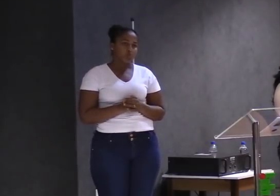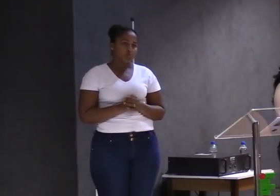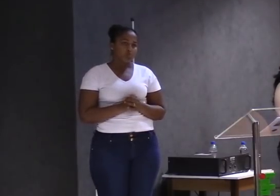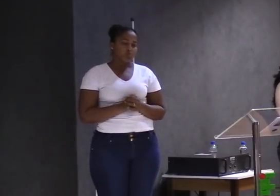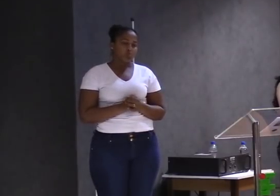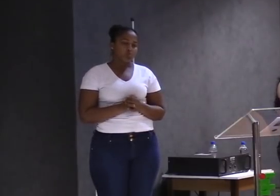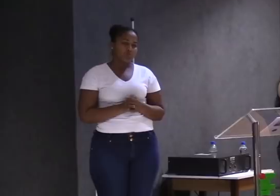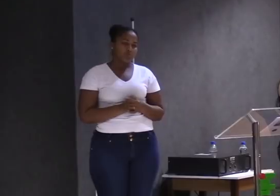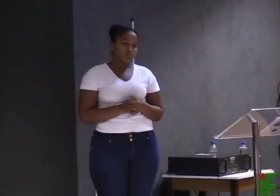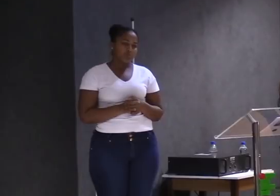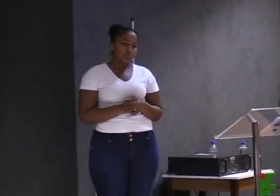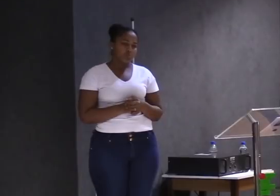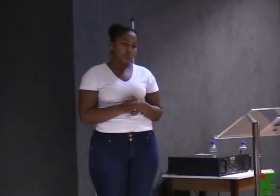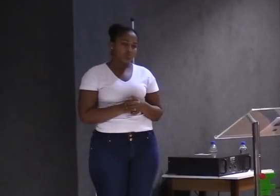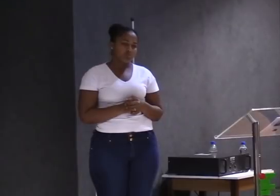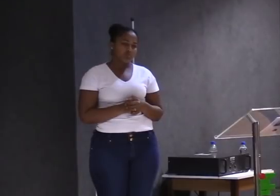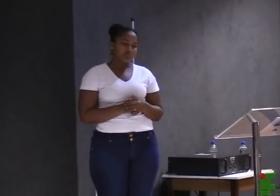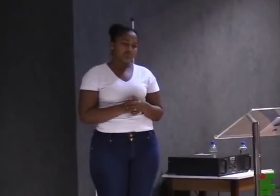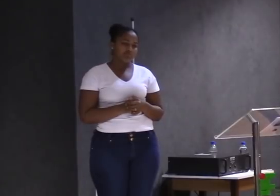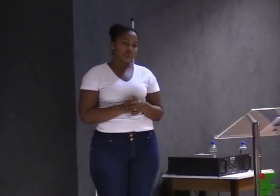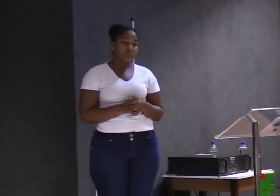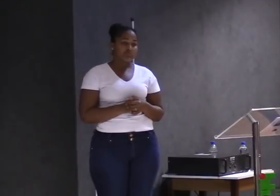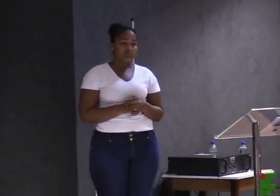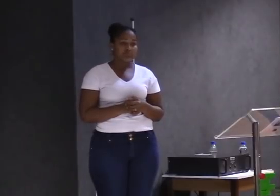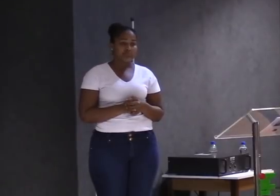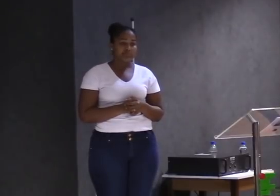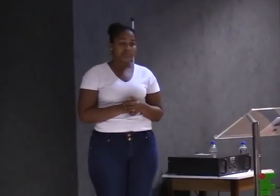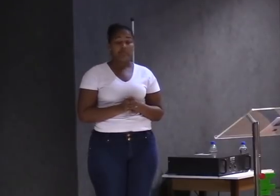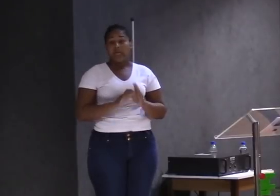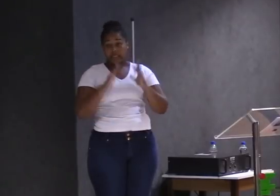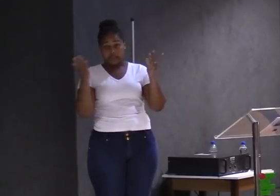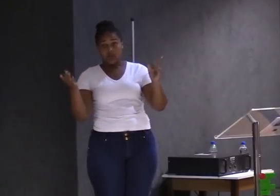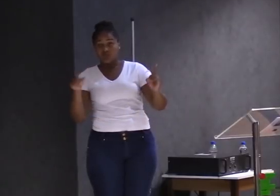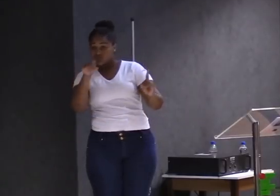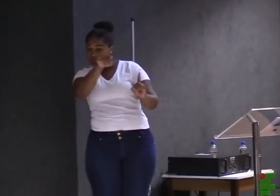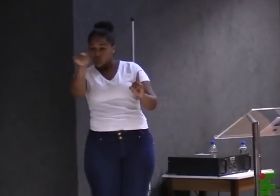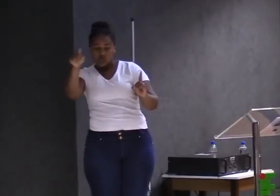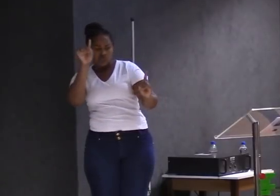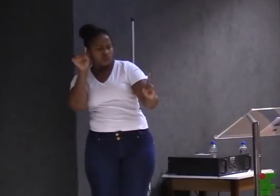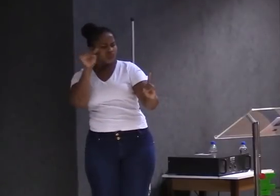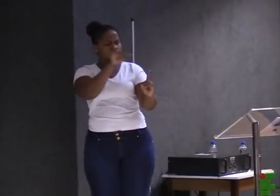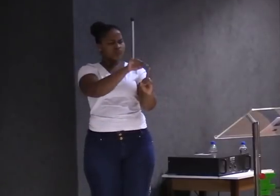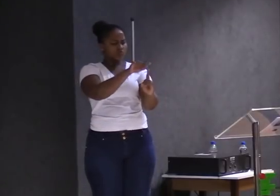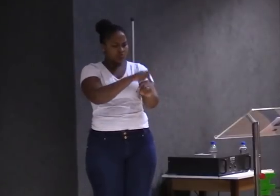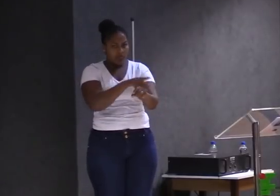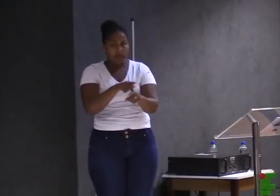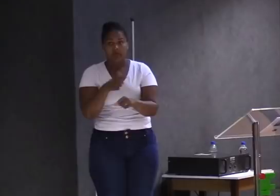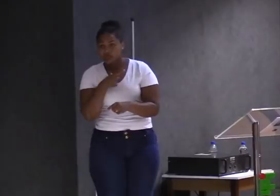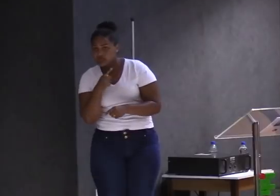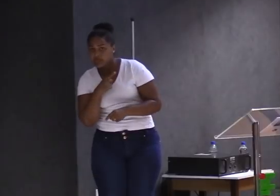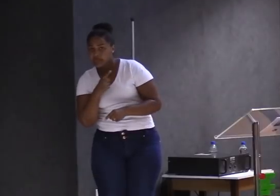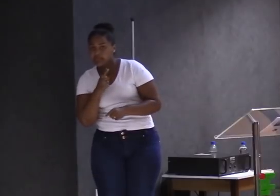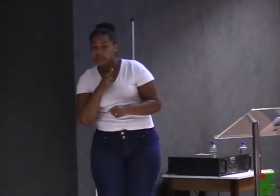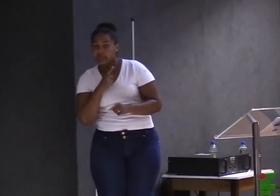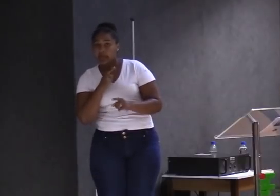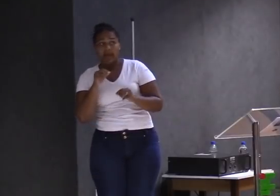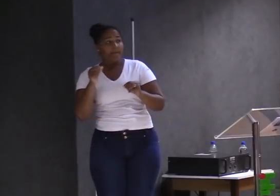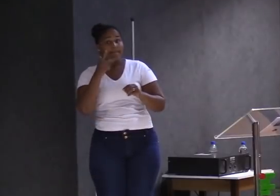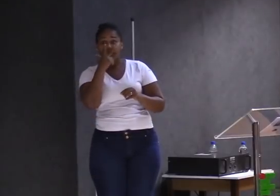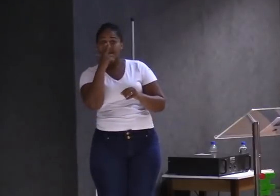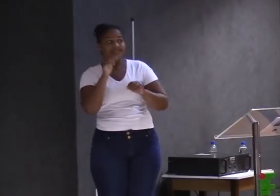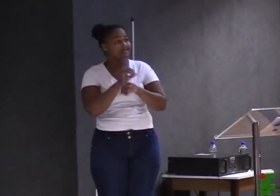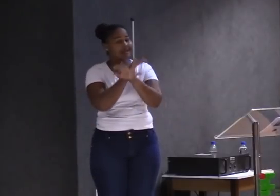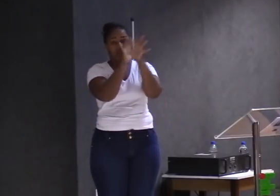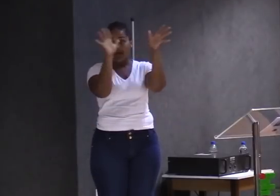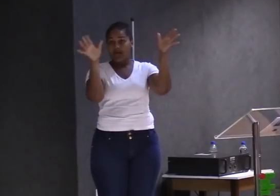your students. E quando esse objetivo fica claro, quando nós temos esse objetivo pedagógico, o uso das ferramentas